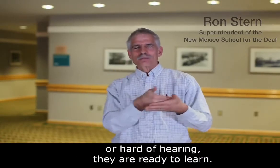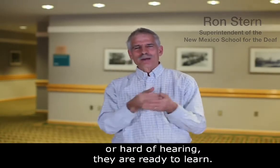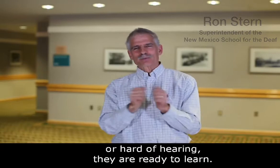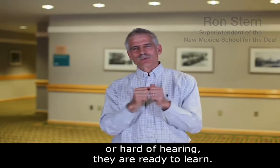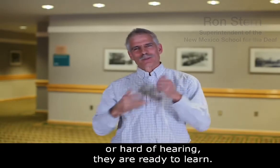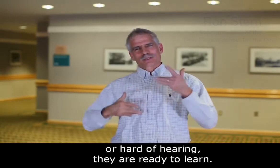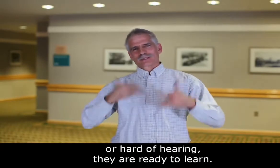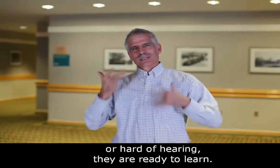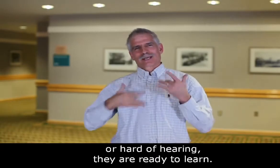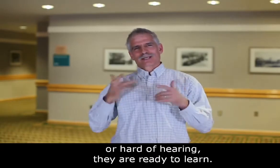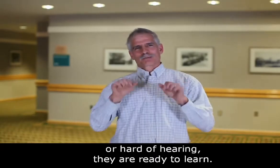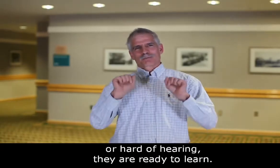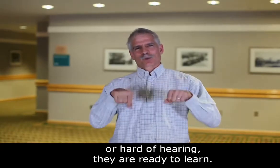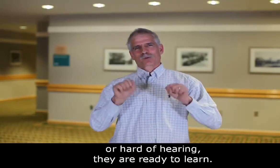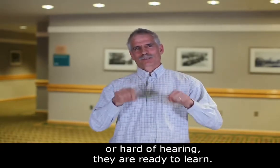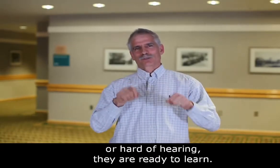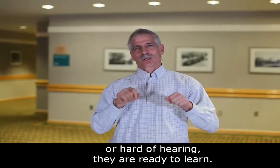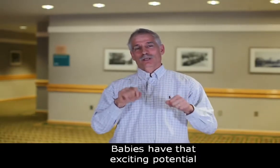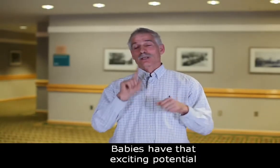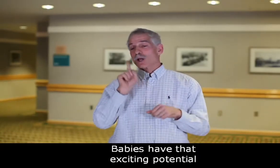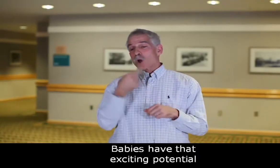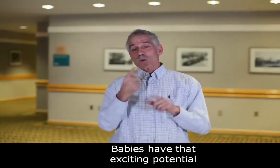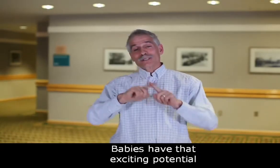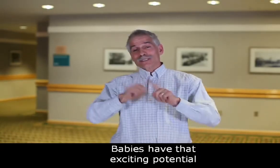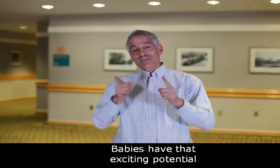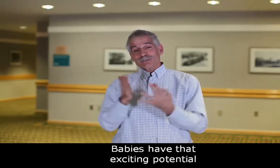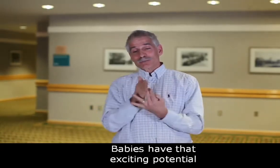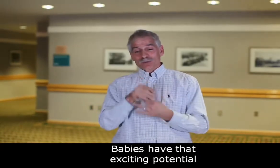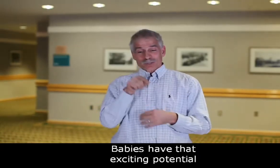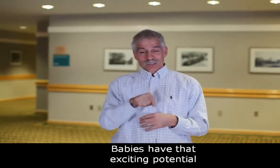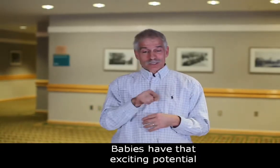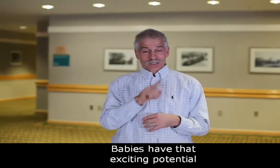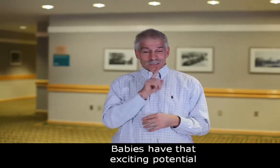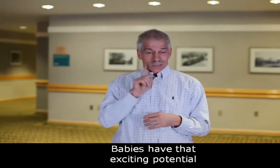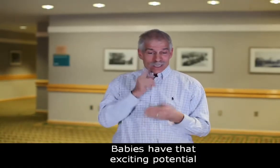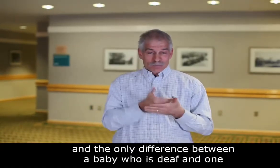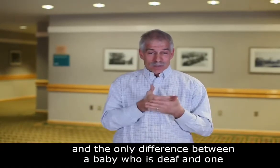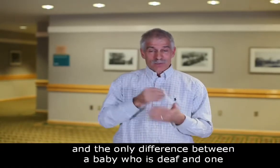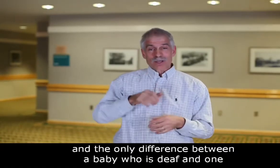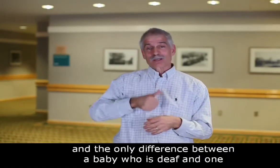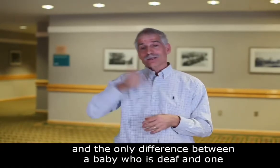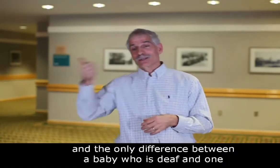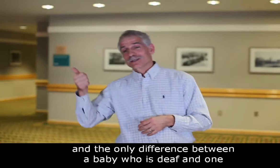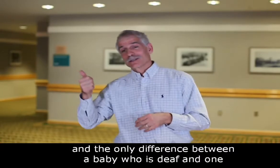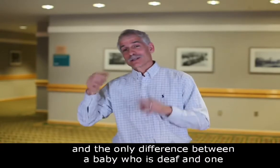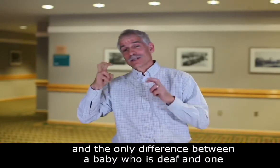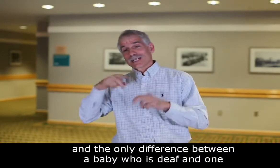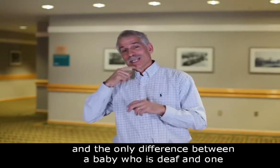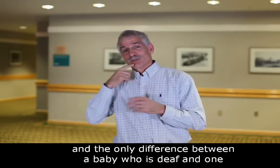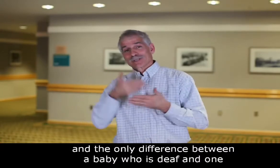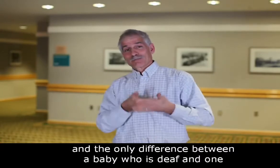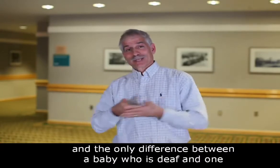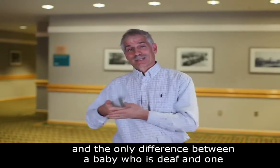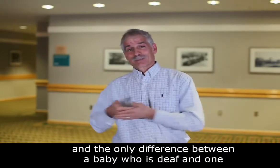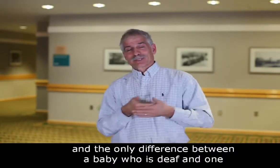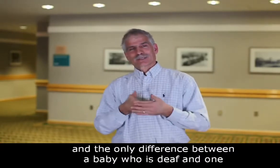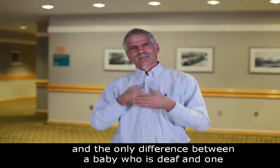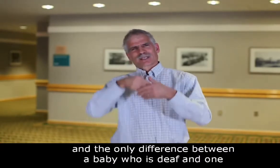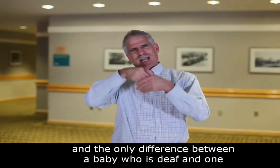learn. Babies have that exciting potential. And the only difference between a baby who's deaf